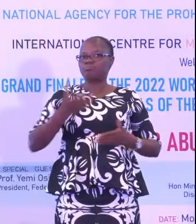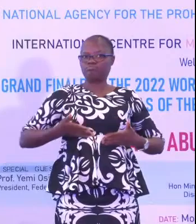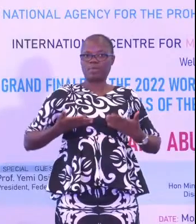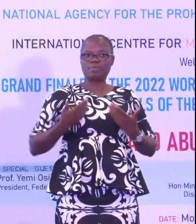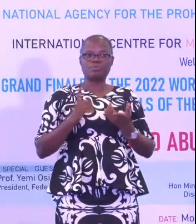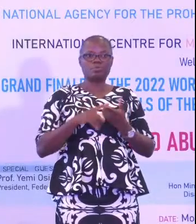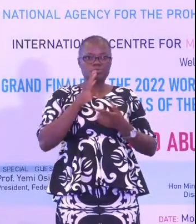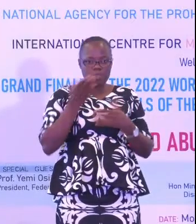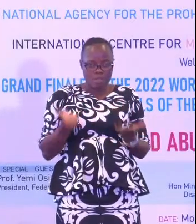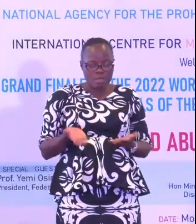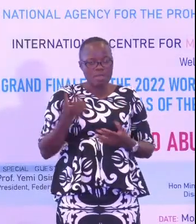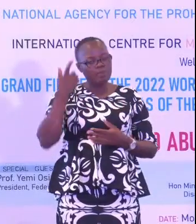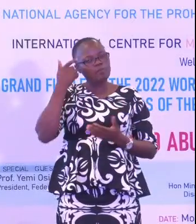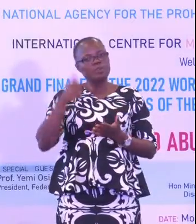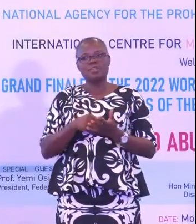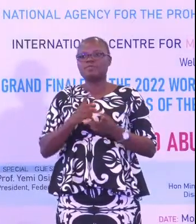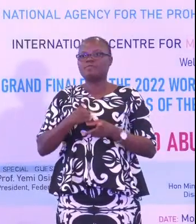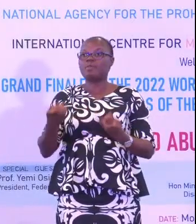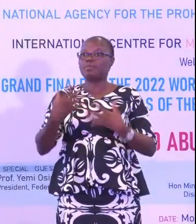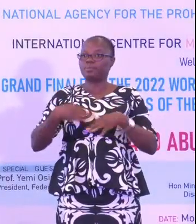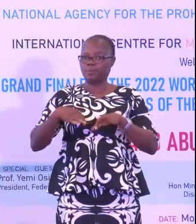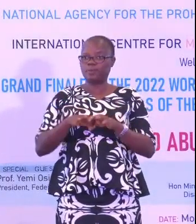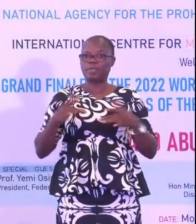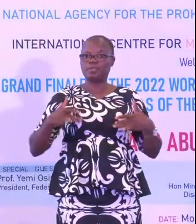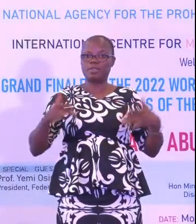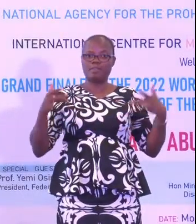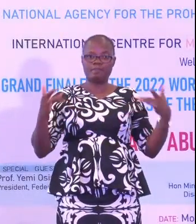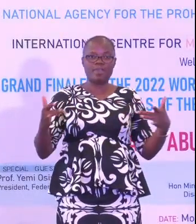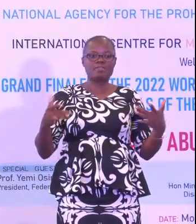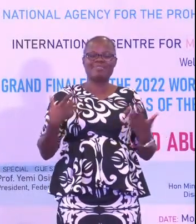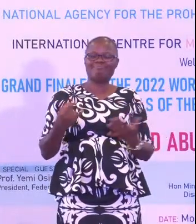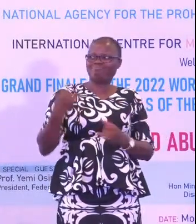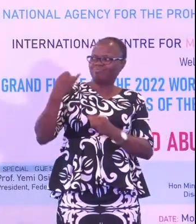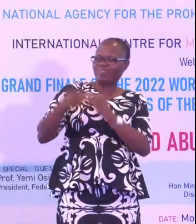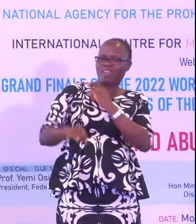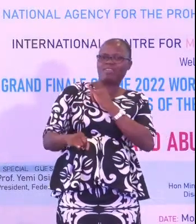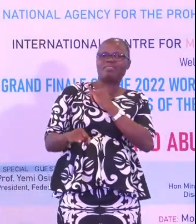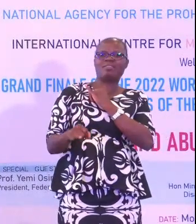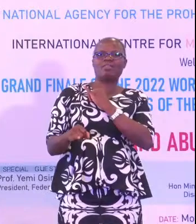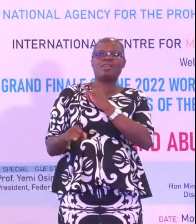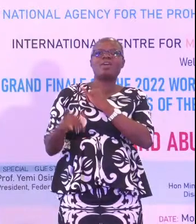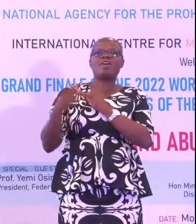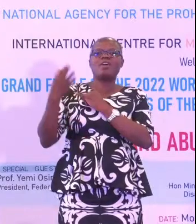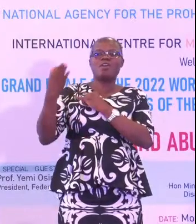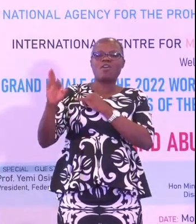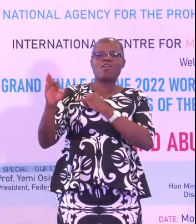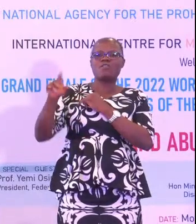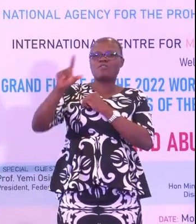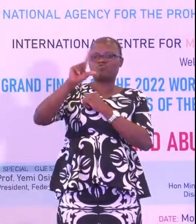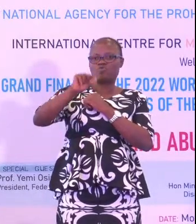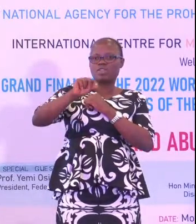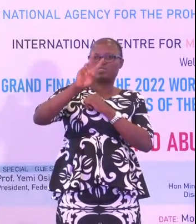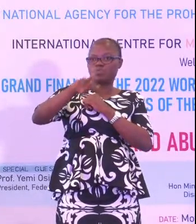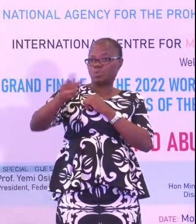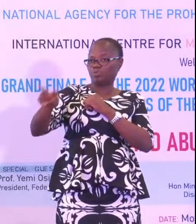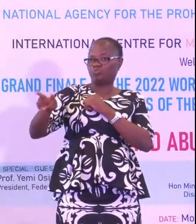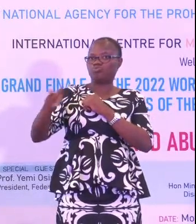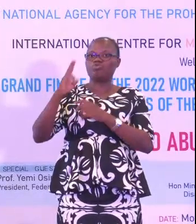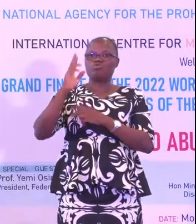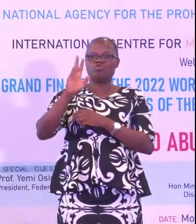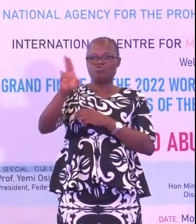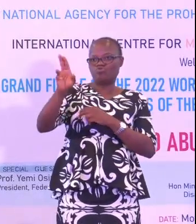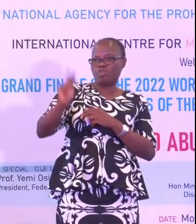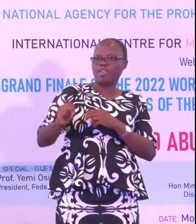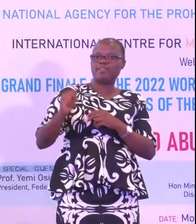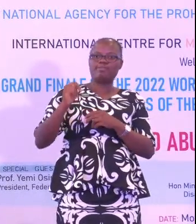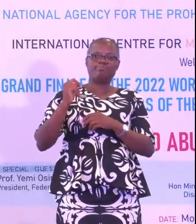here for this very important event, the grand finale of the 2022 United